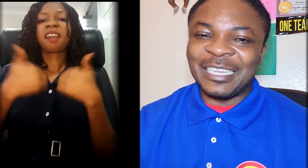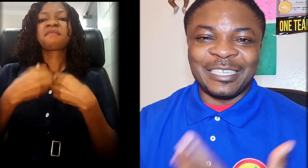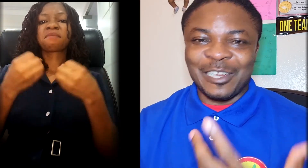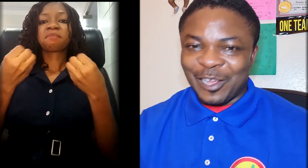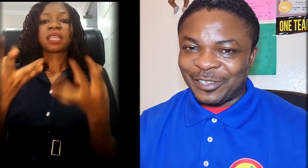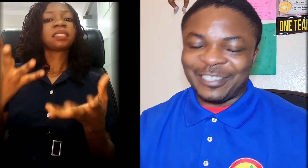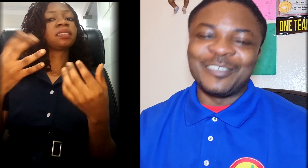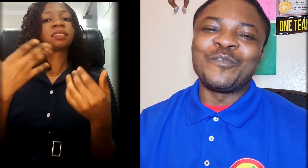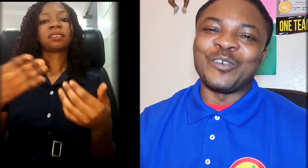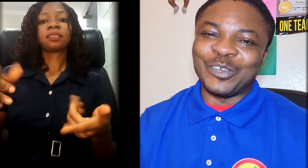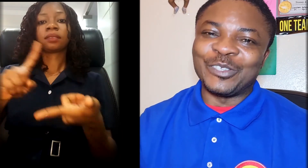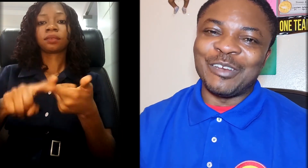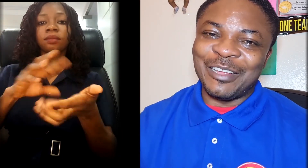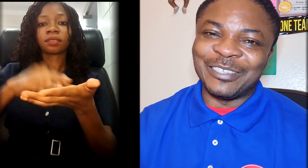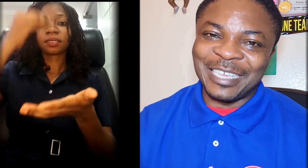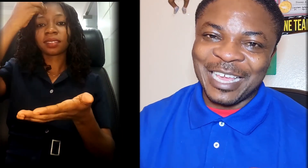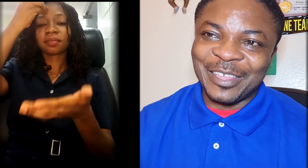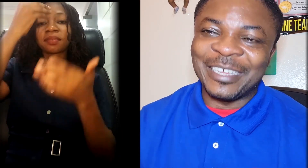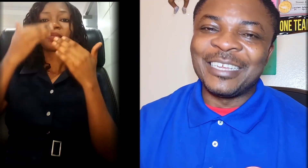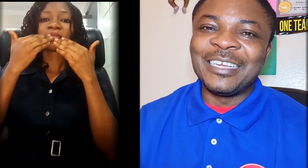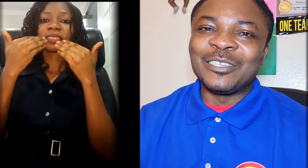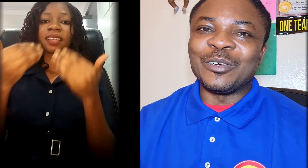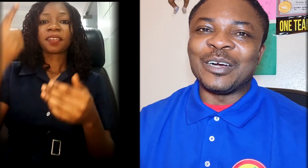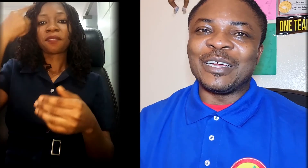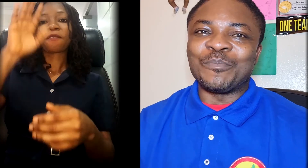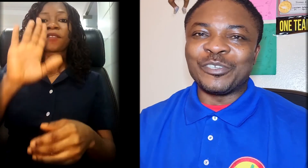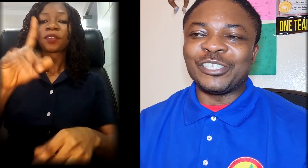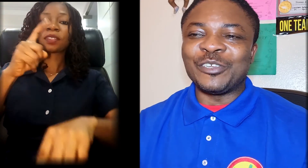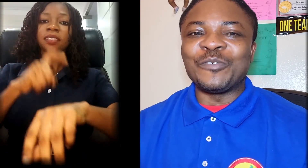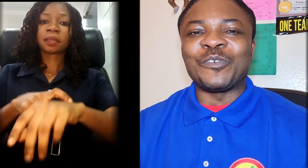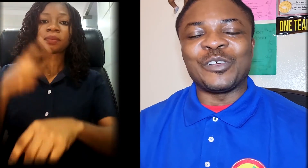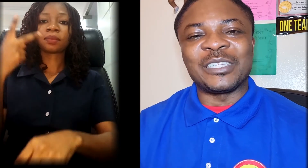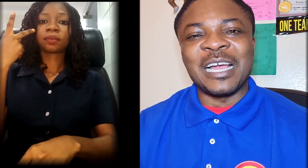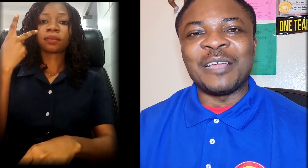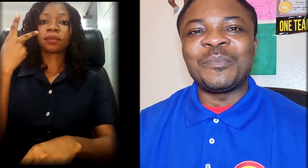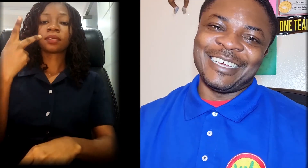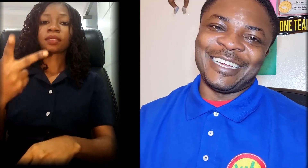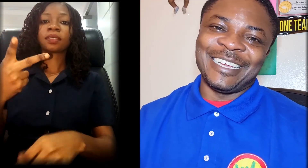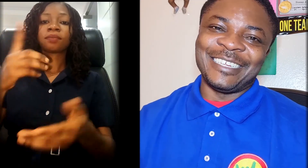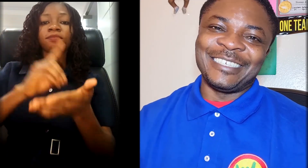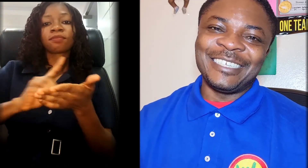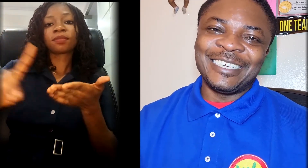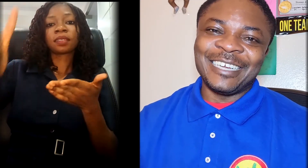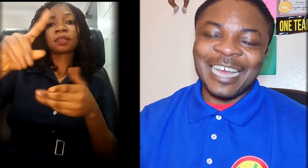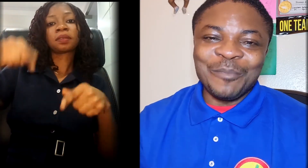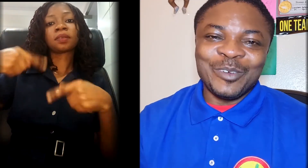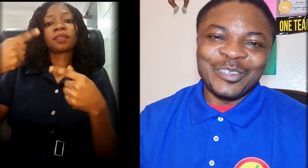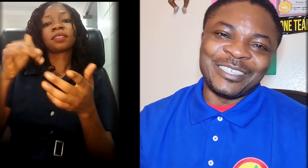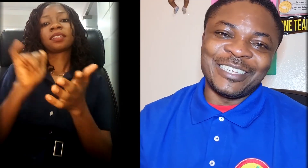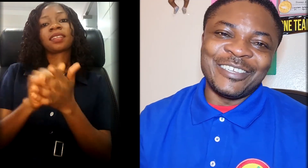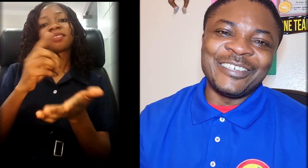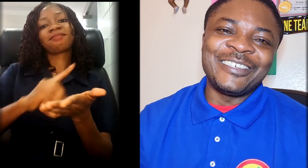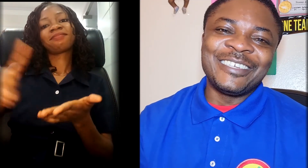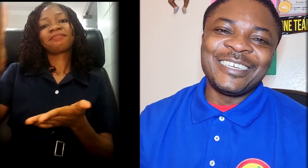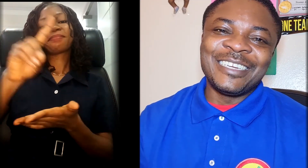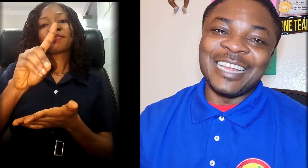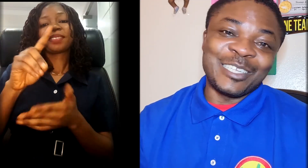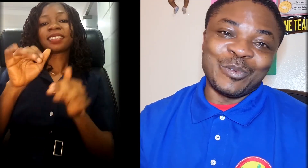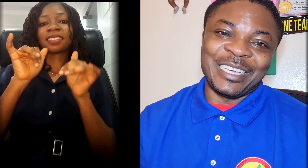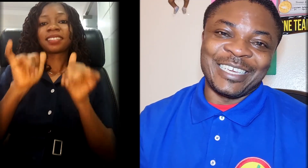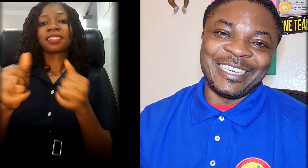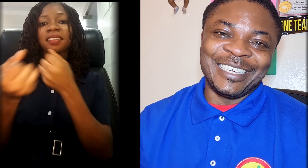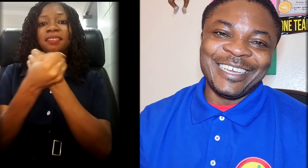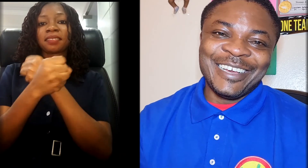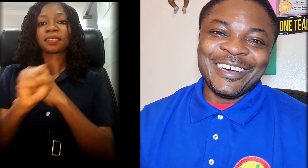saying there's a lot for us to learn together. So I appreciate you for your time, and I'm gonna see you